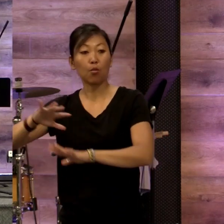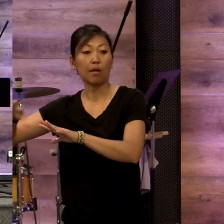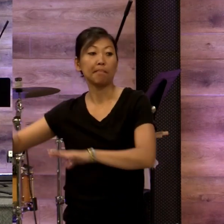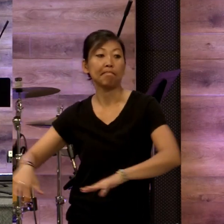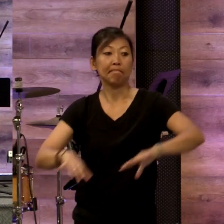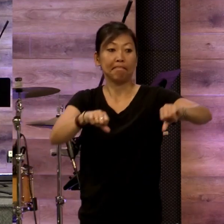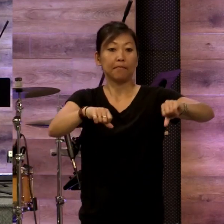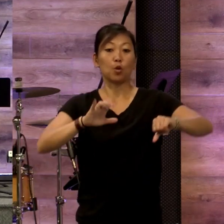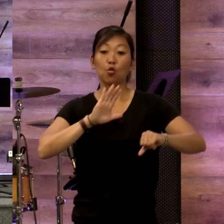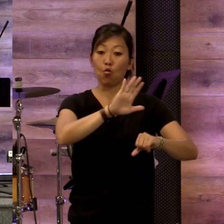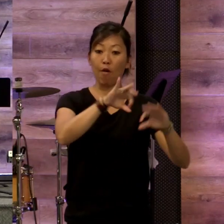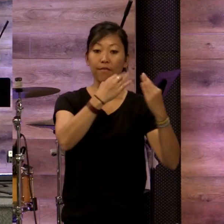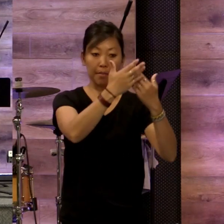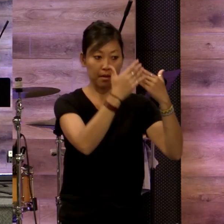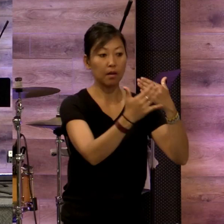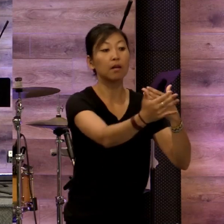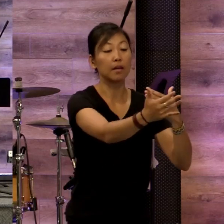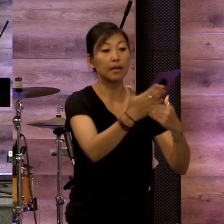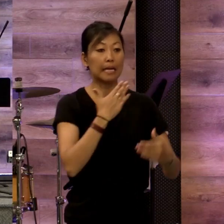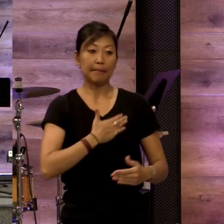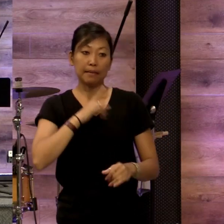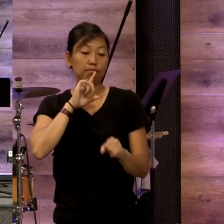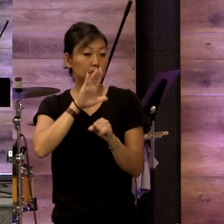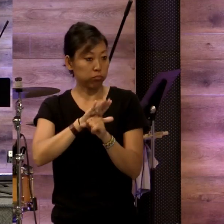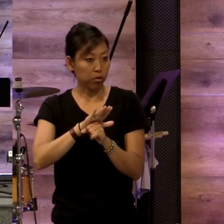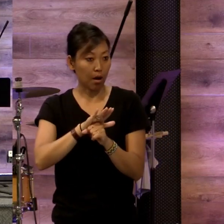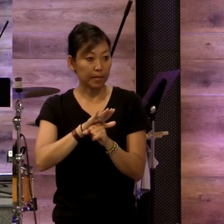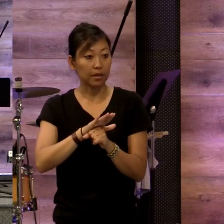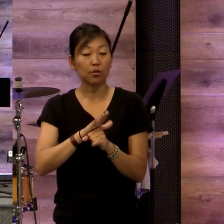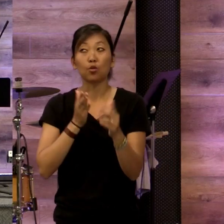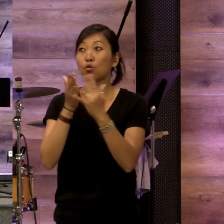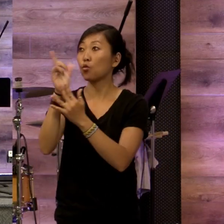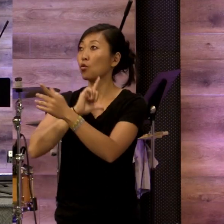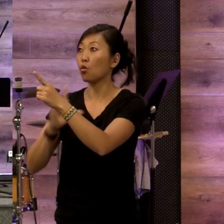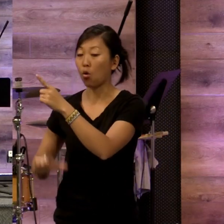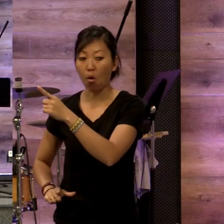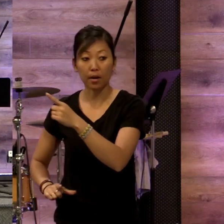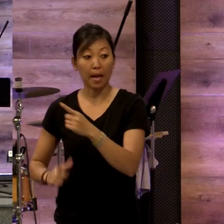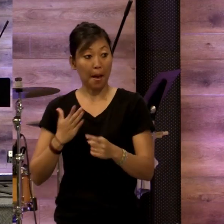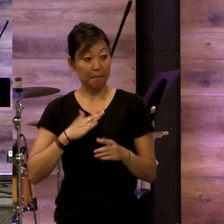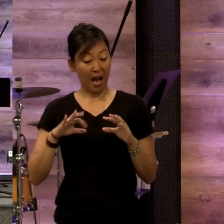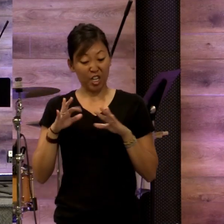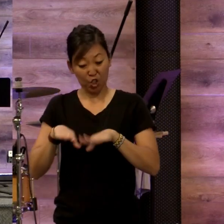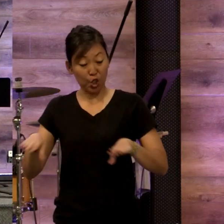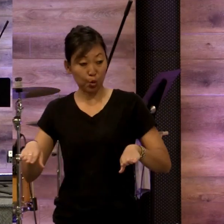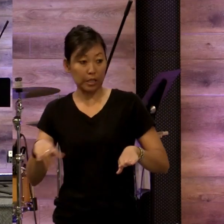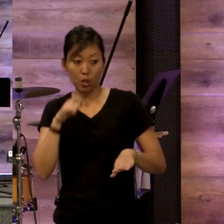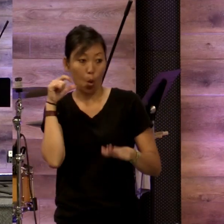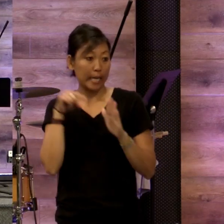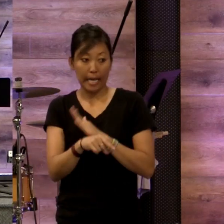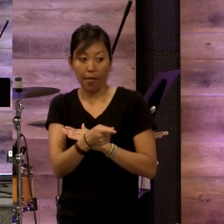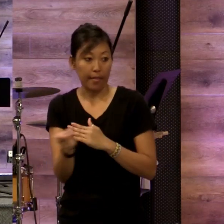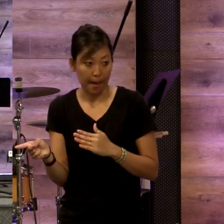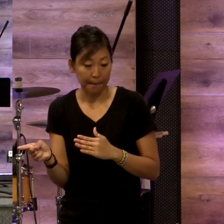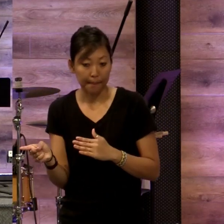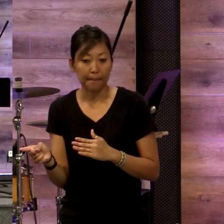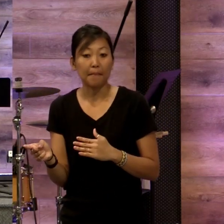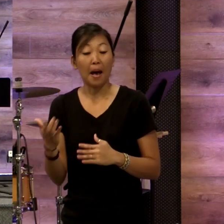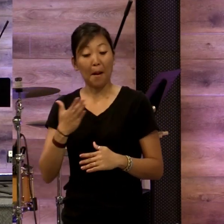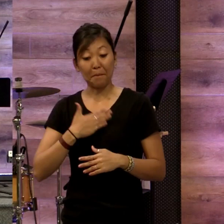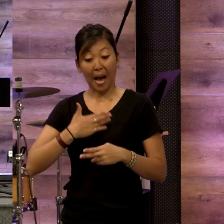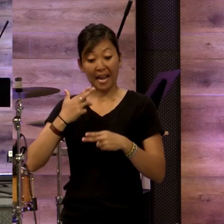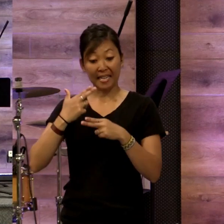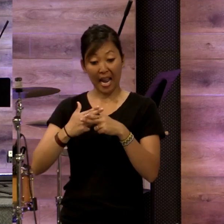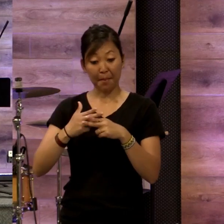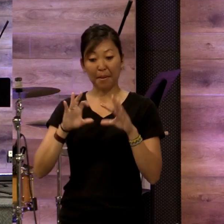hand. Swear to me, therefore, by the Lord, that you will not cut off my offspring after me, and that you will not destroy my name out of